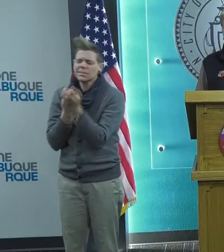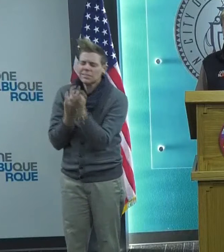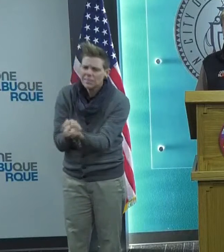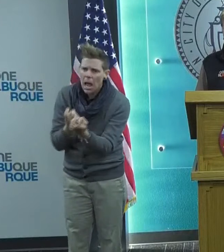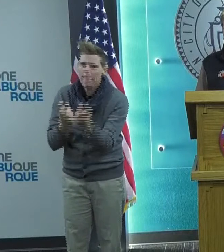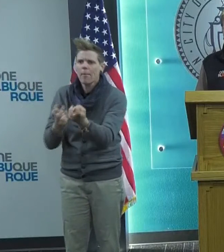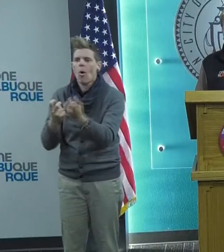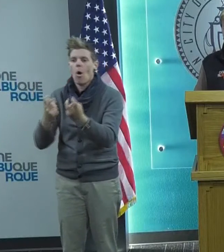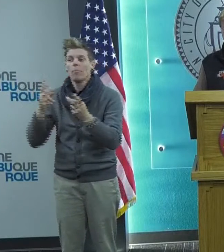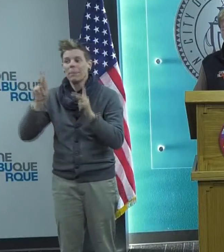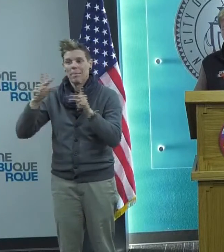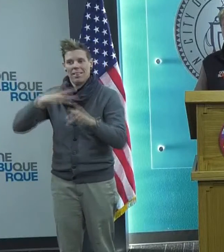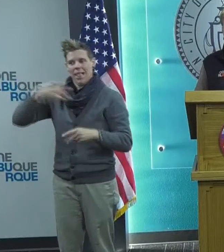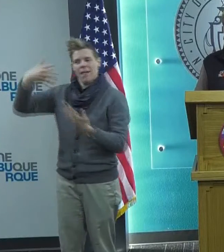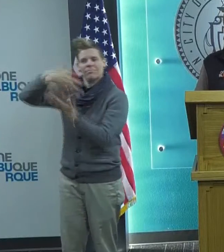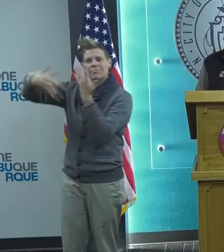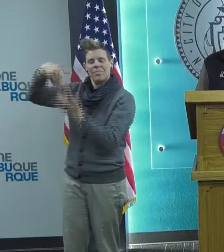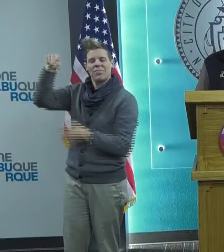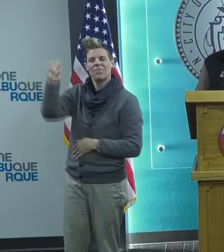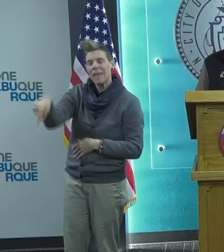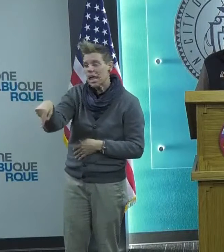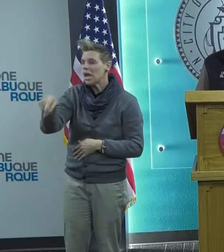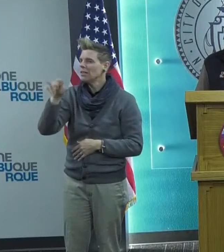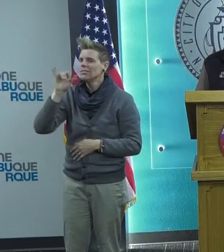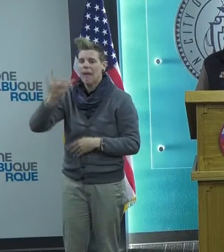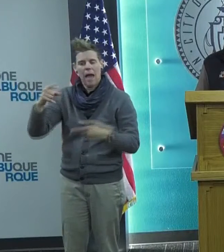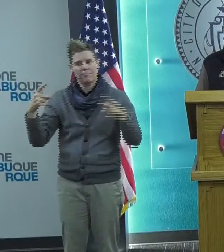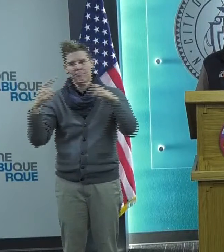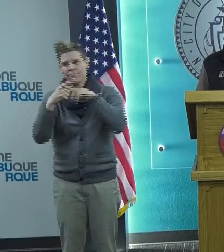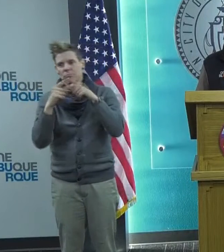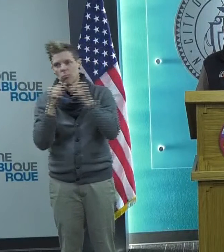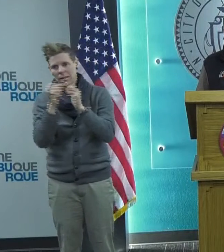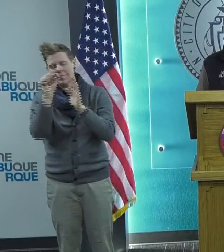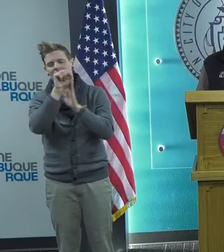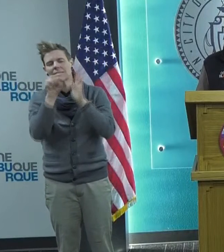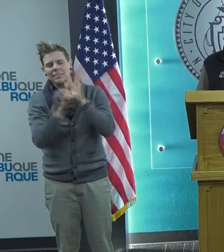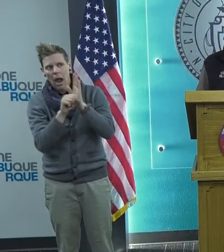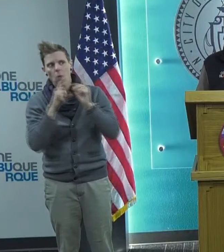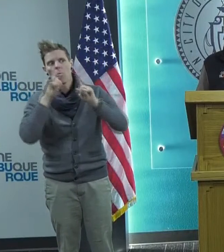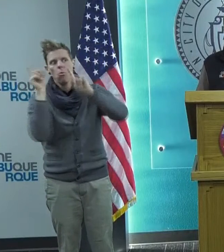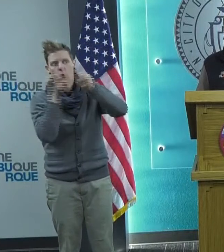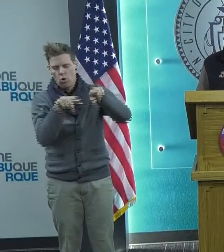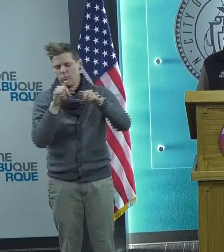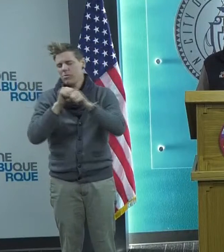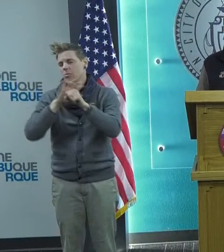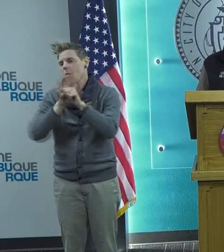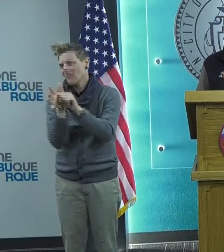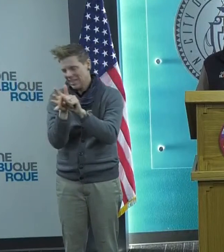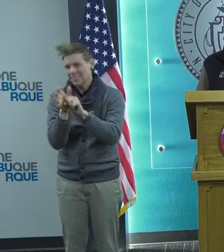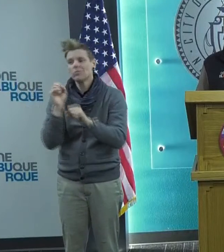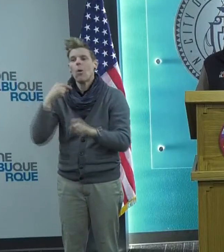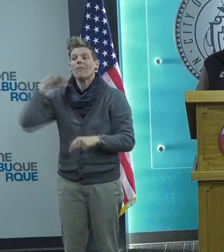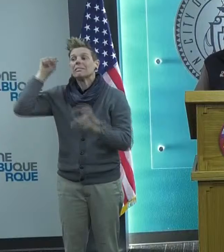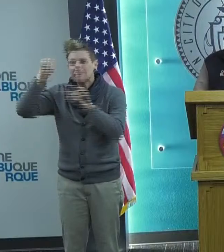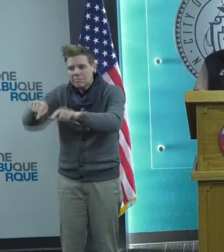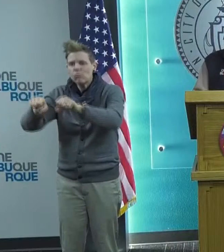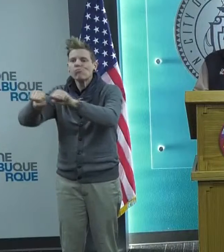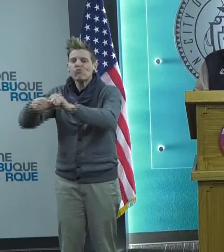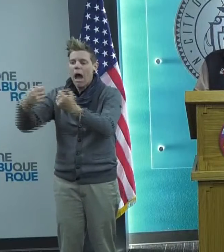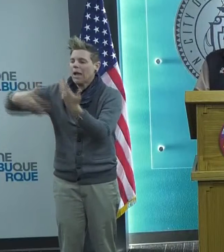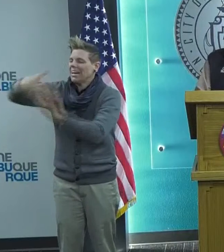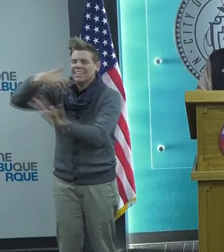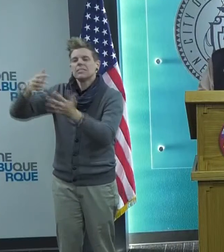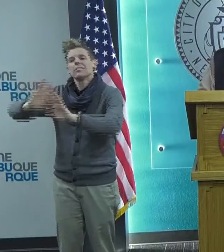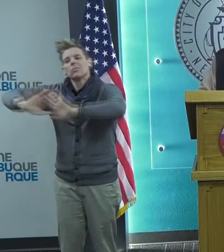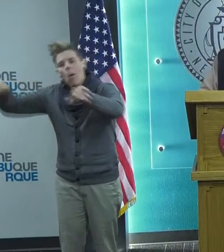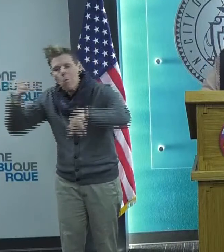the concept or with violations of mass gatherings. Code enforcement, we had 5 code enforcement inspectors working on